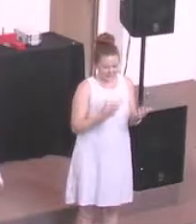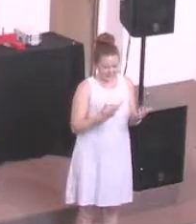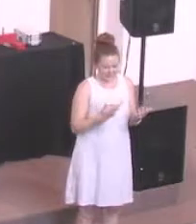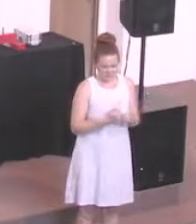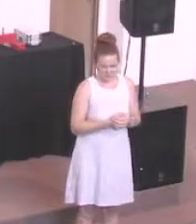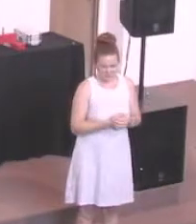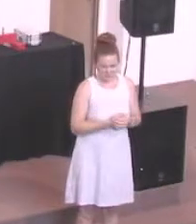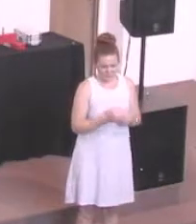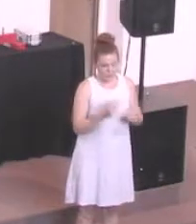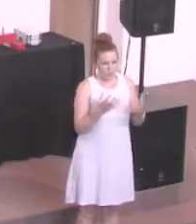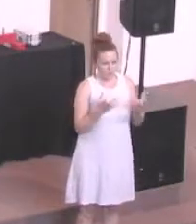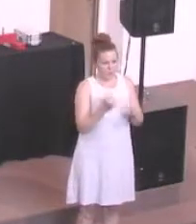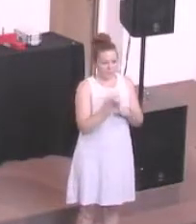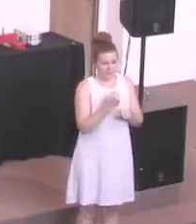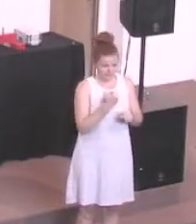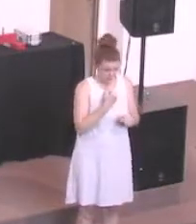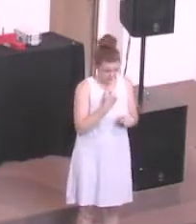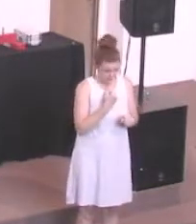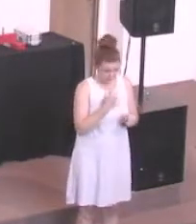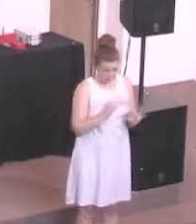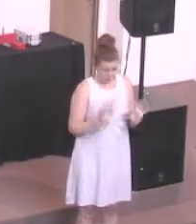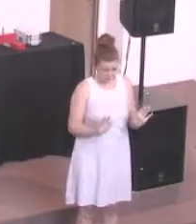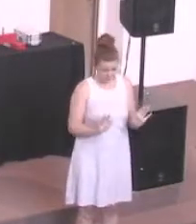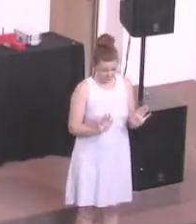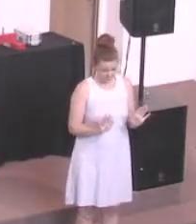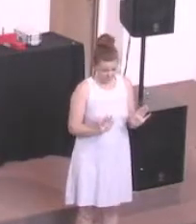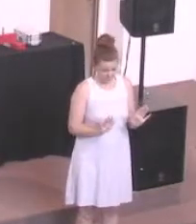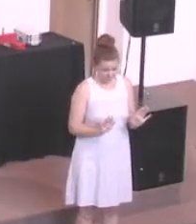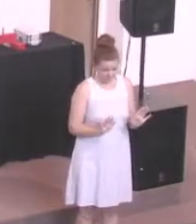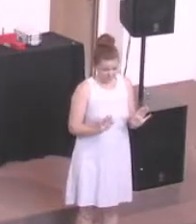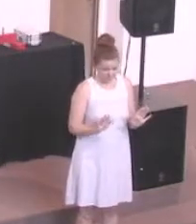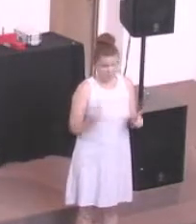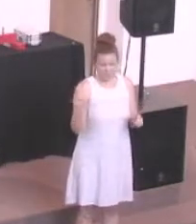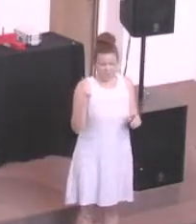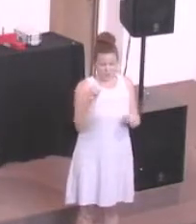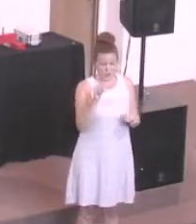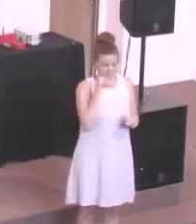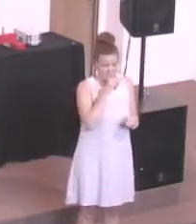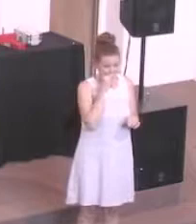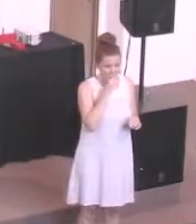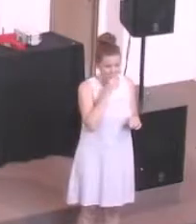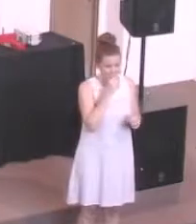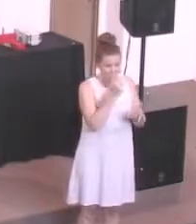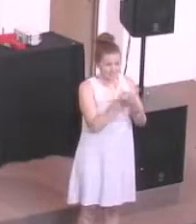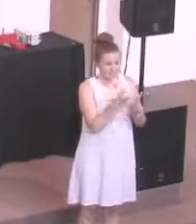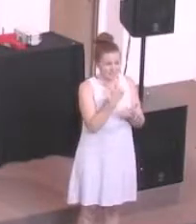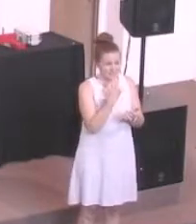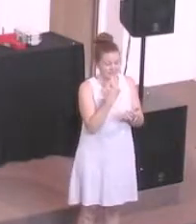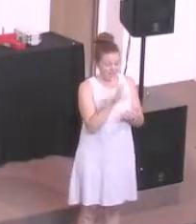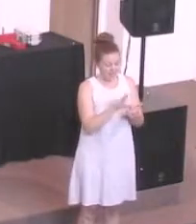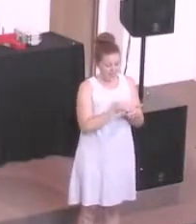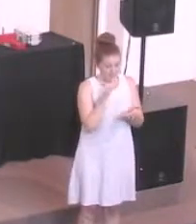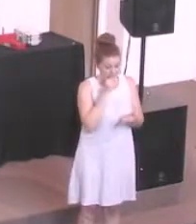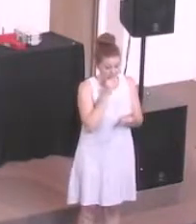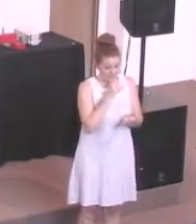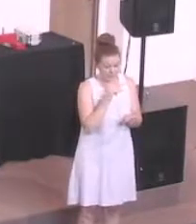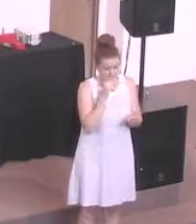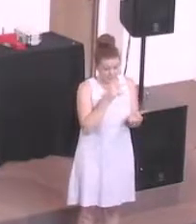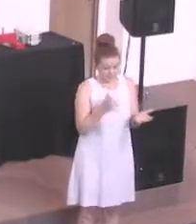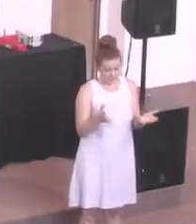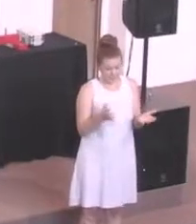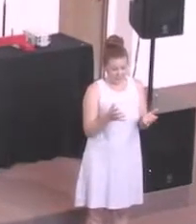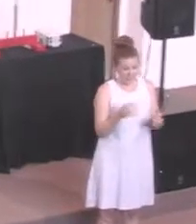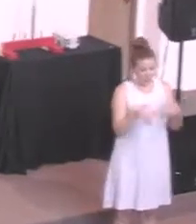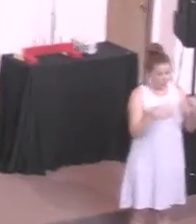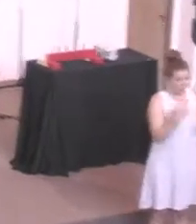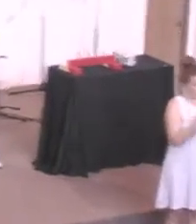And I want to get a little bit serious tonight. Is that okay? Now, I do kids ministry. Everyone say kids. Kids. Last I checked, you all have a